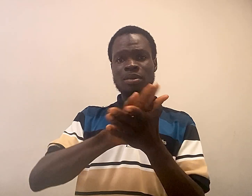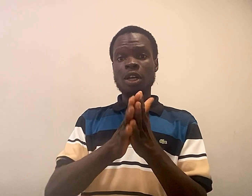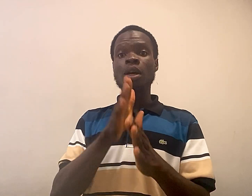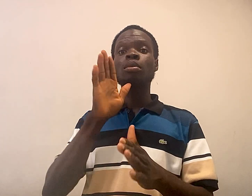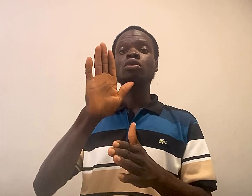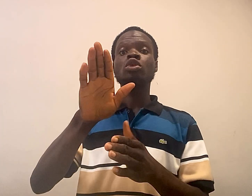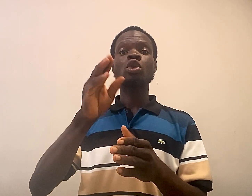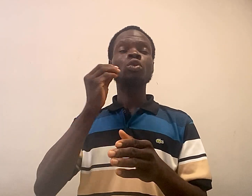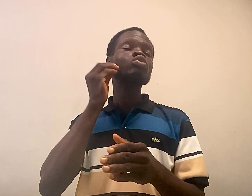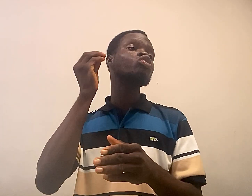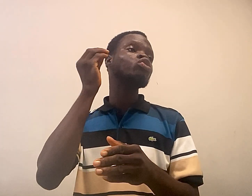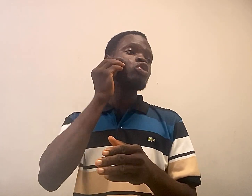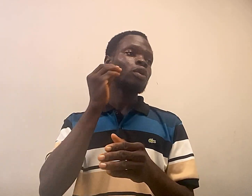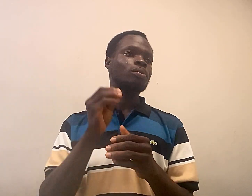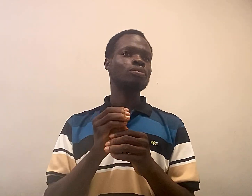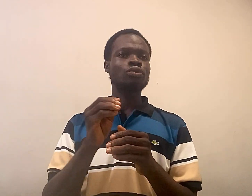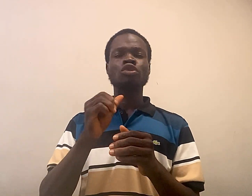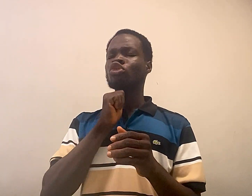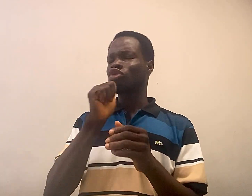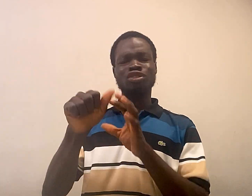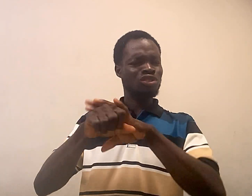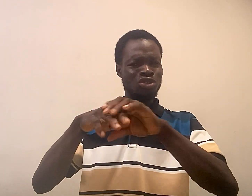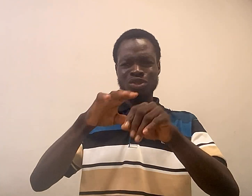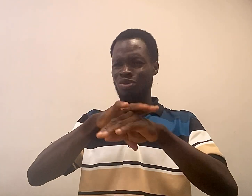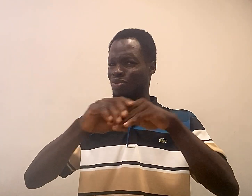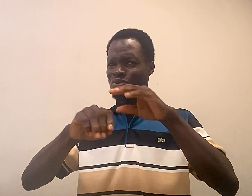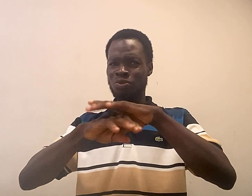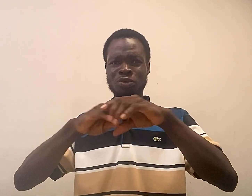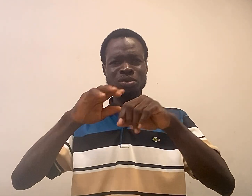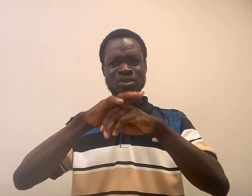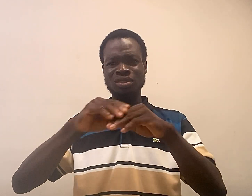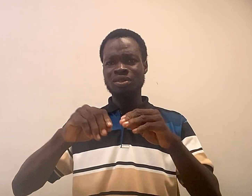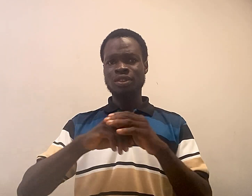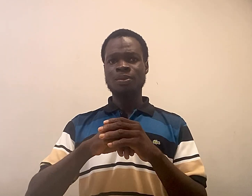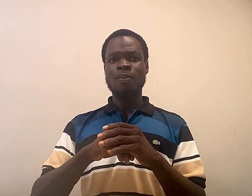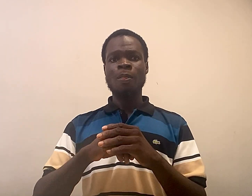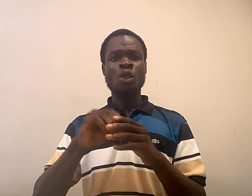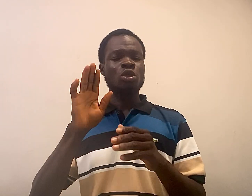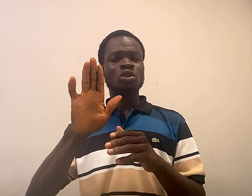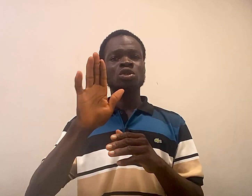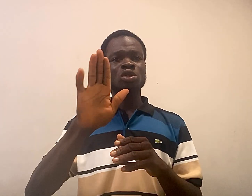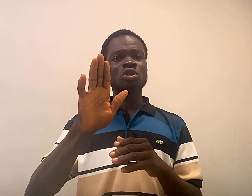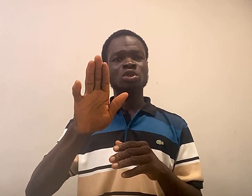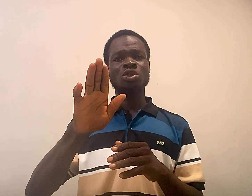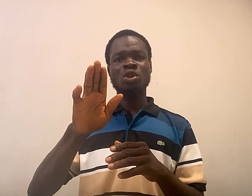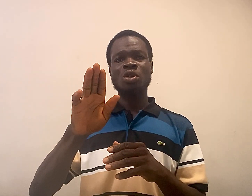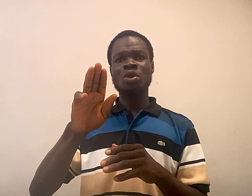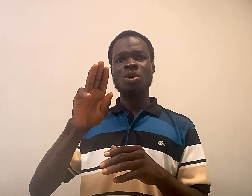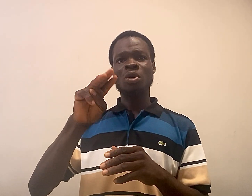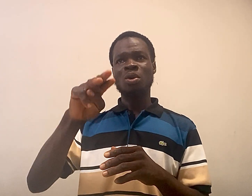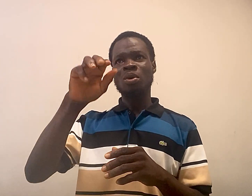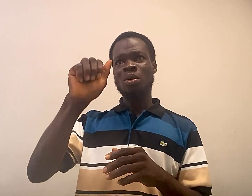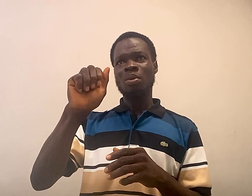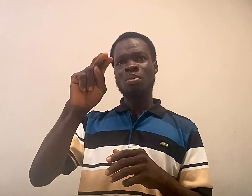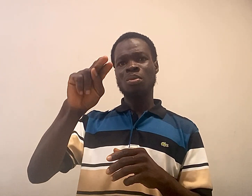Let discomfort forge your armor. You don't grow in soft